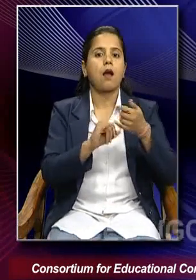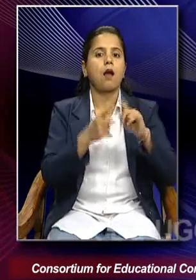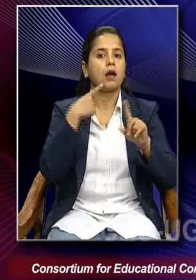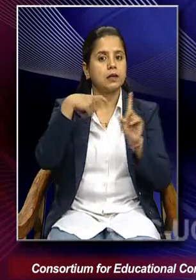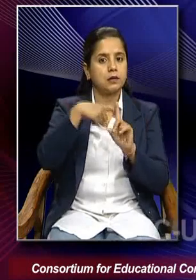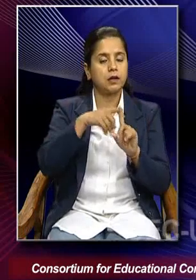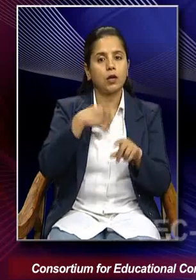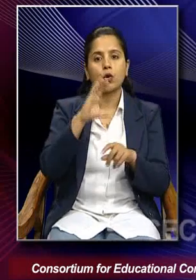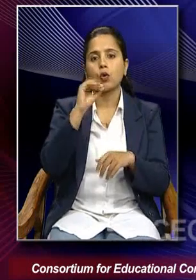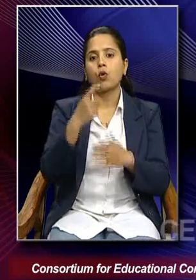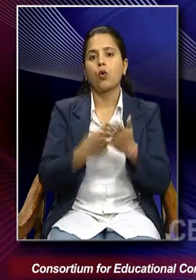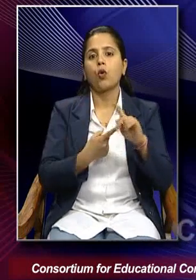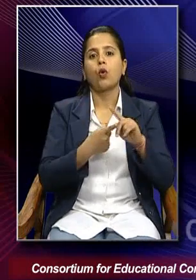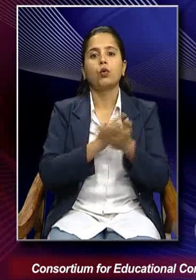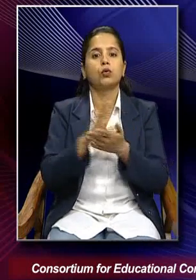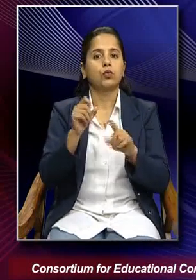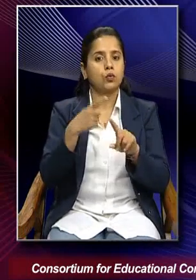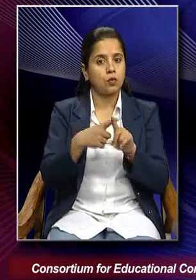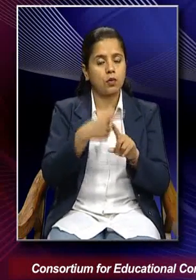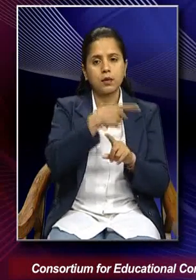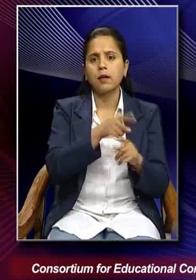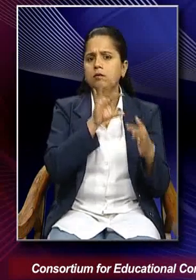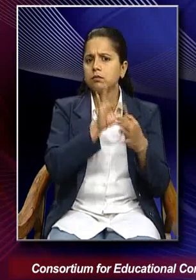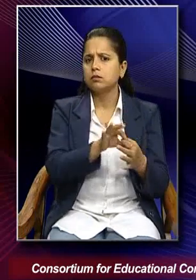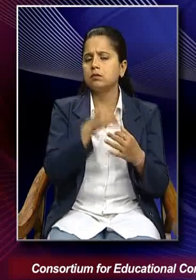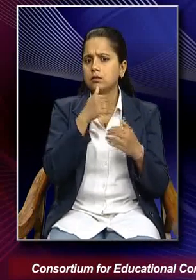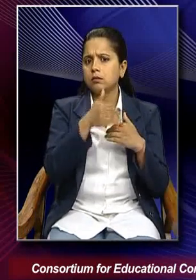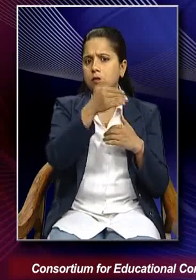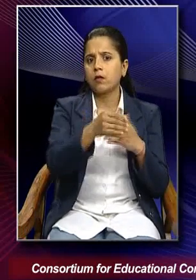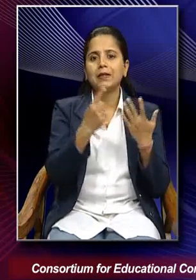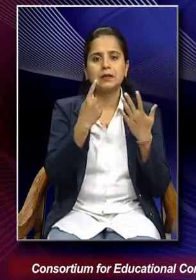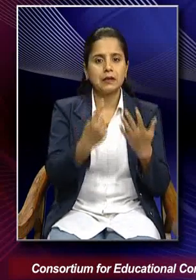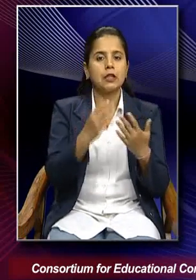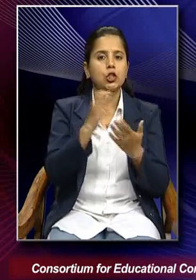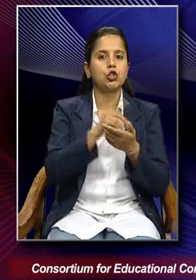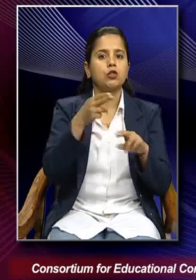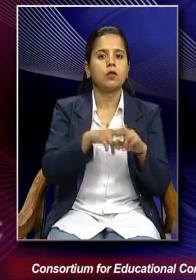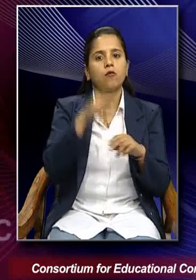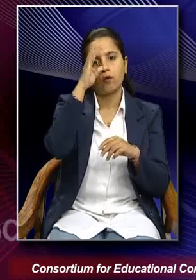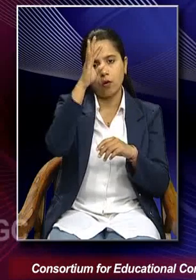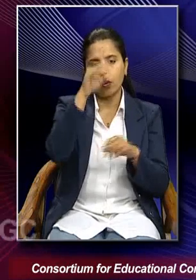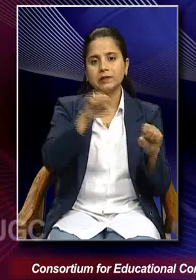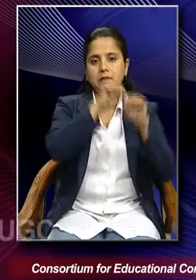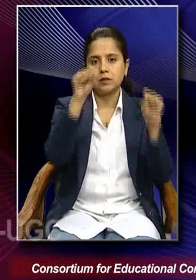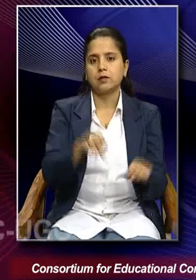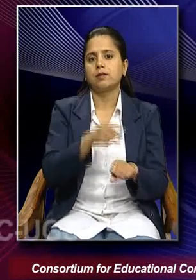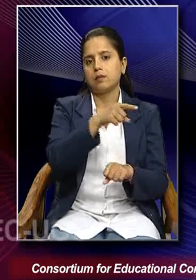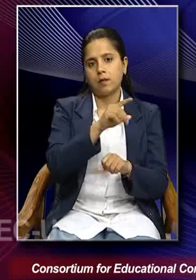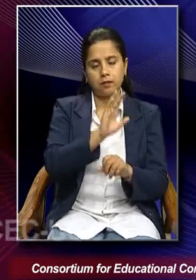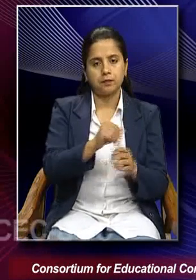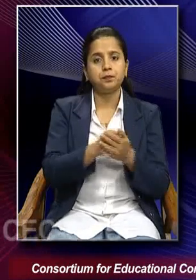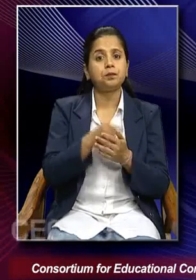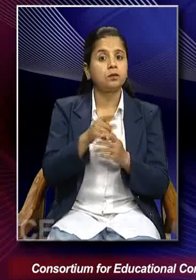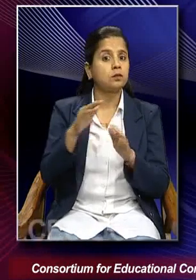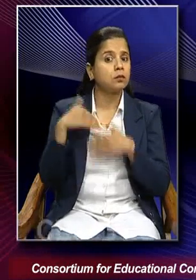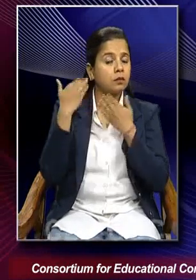the orthodox tradition, there belongs 6 chief philosophical systems. And since